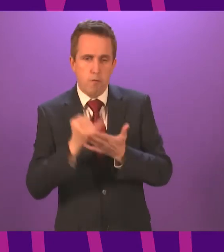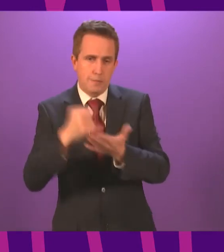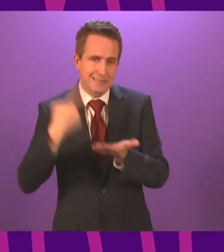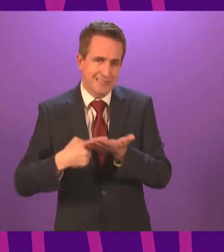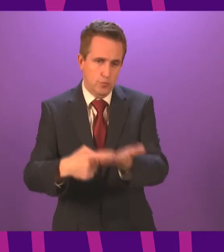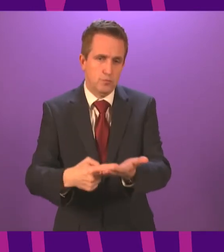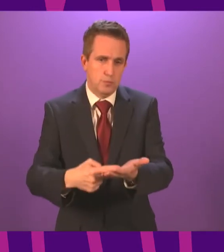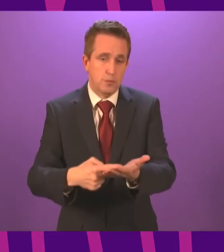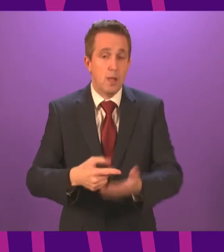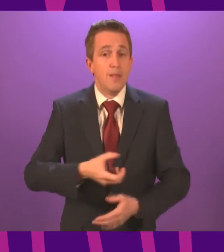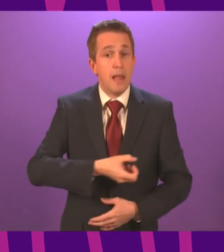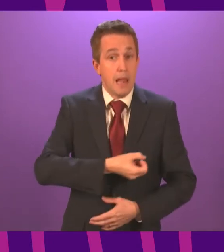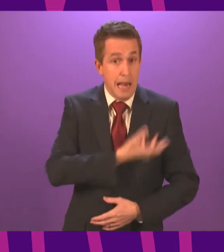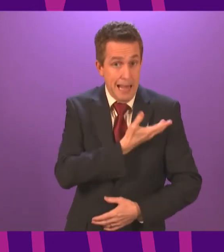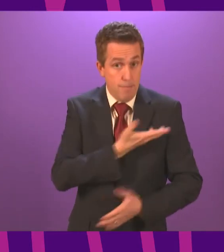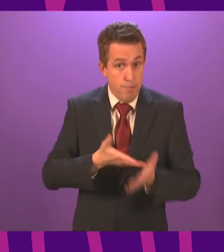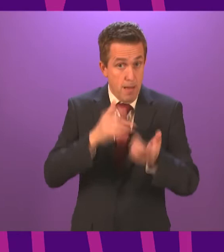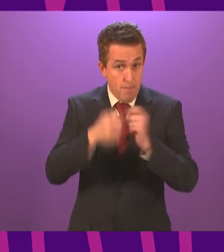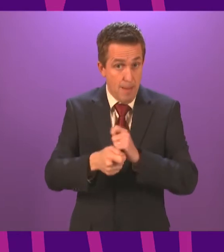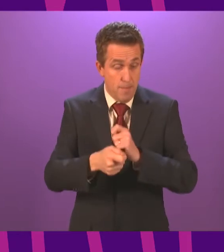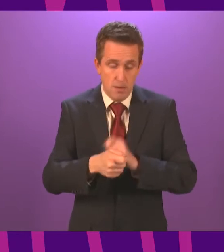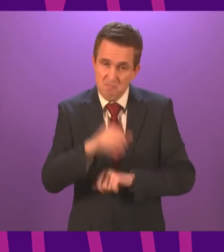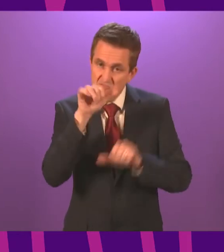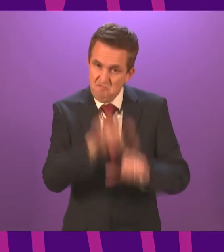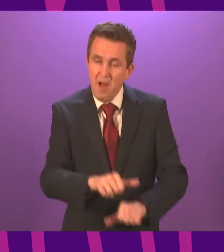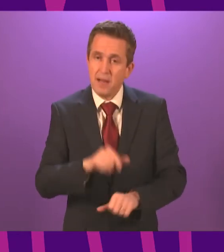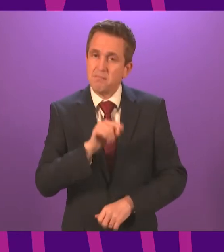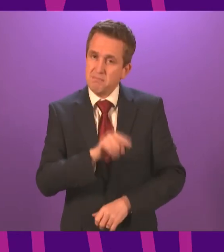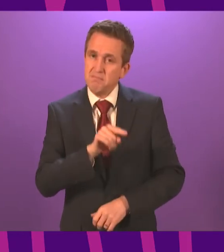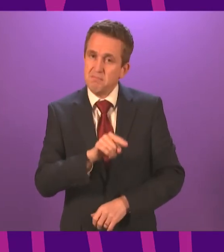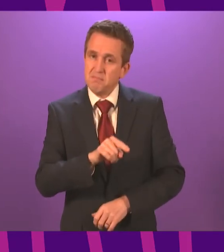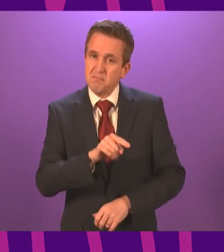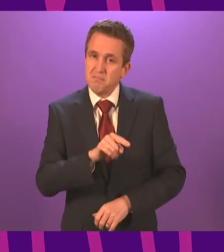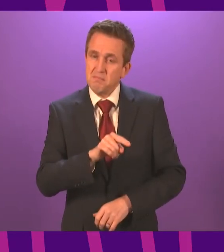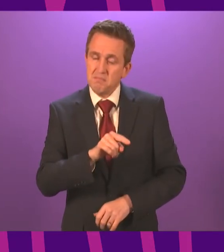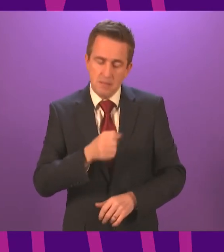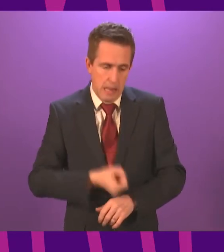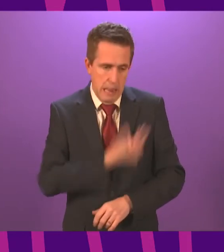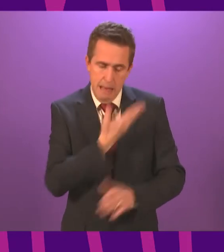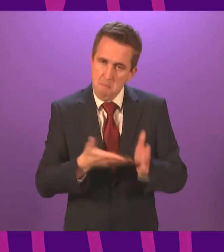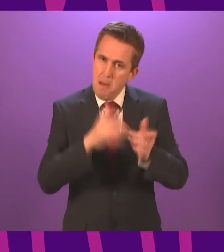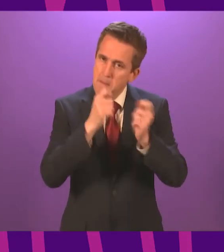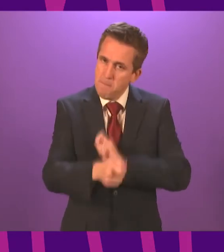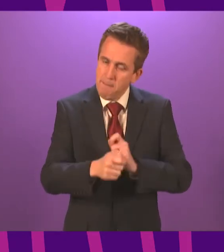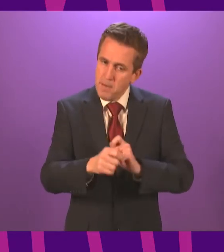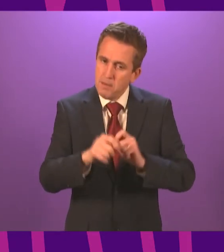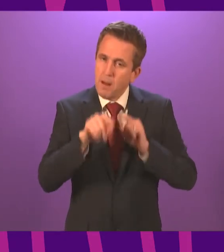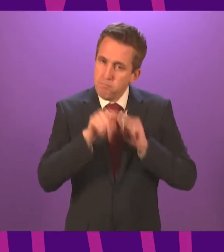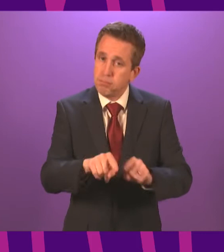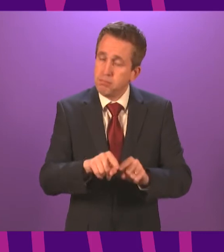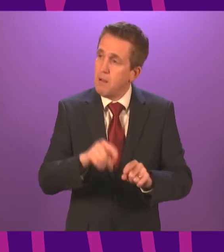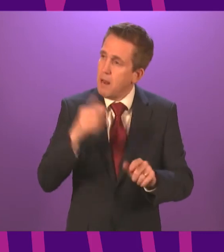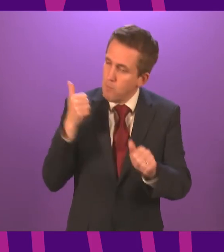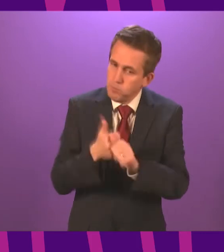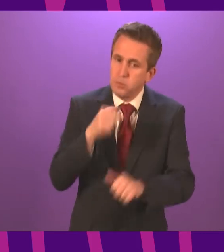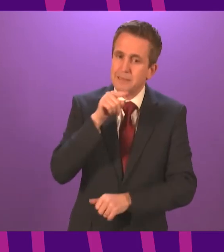simply, the Labour Party amendment has hit the nail squarely on the head. I couldn't put it better myself. I will be voting to